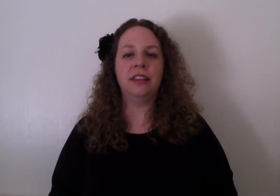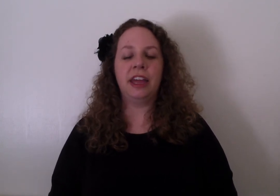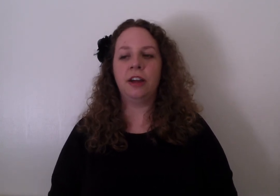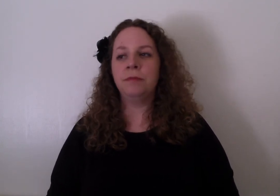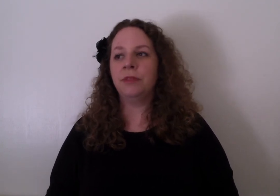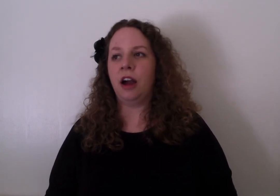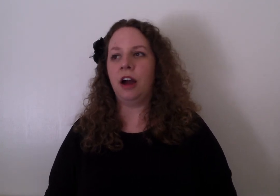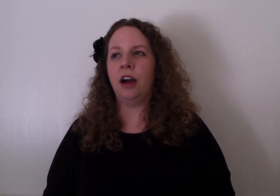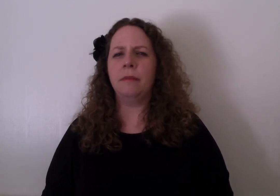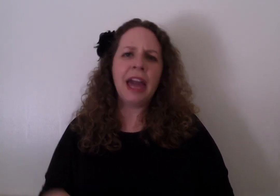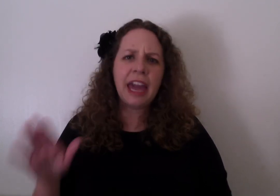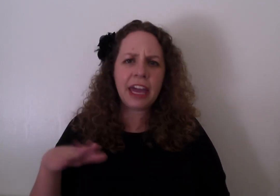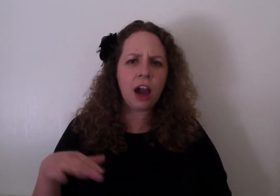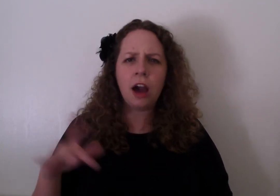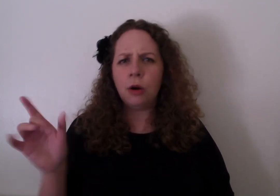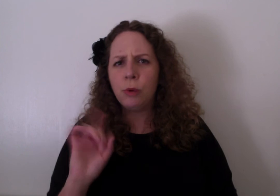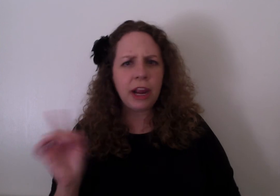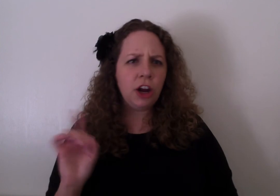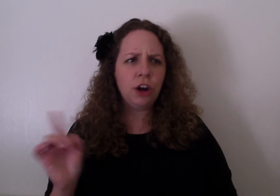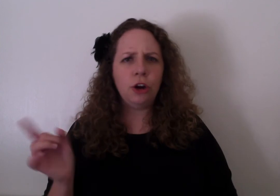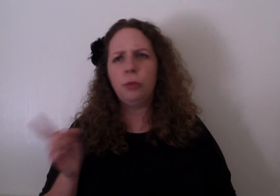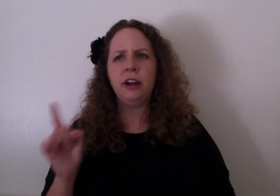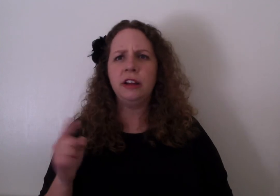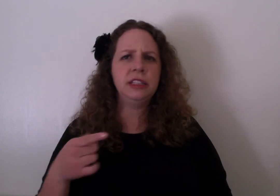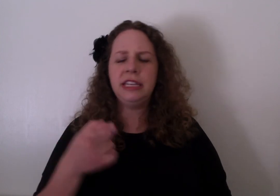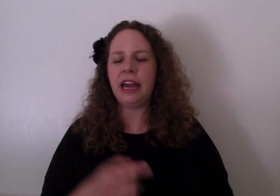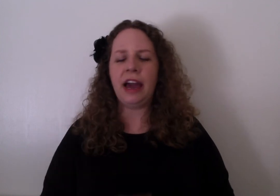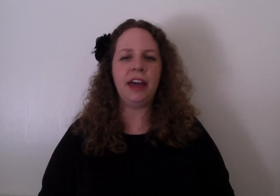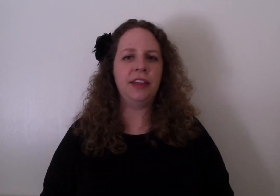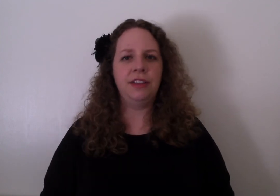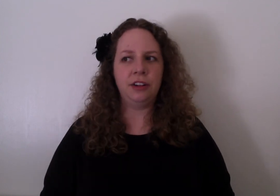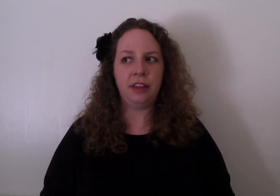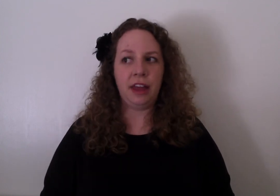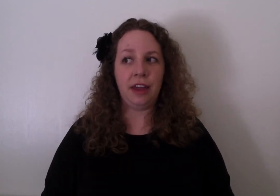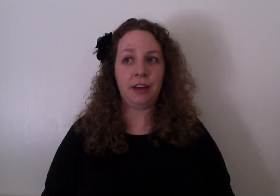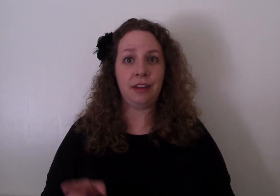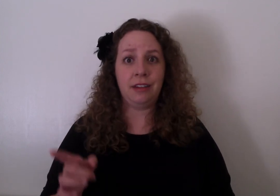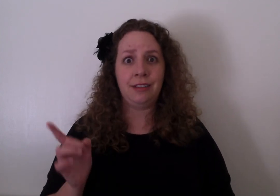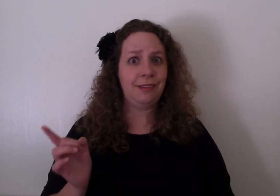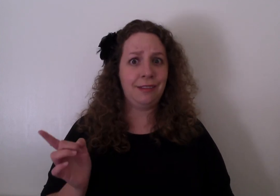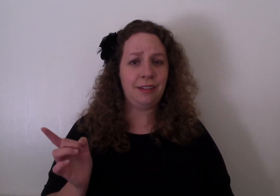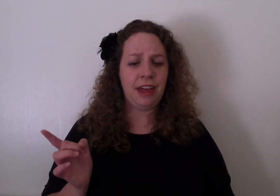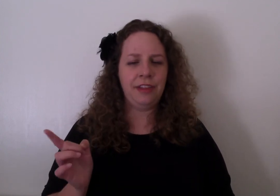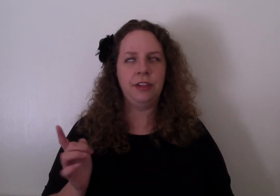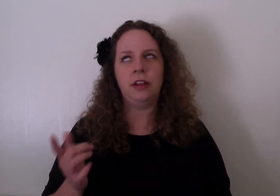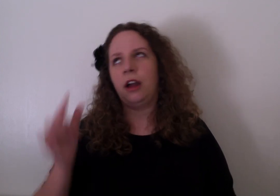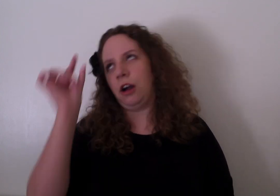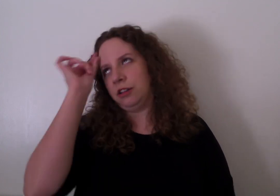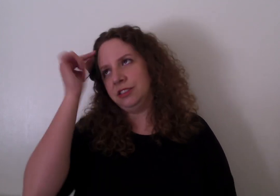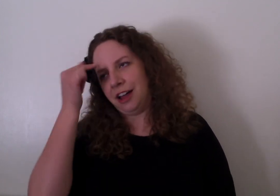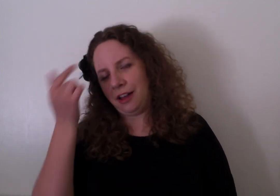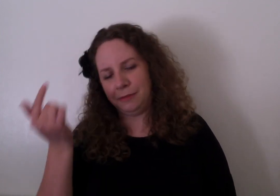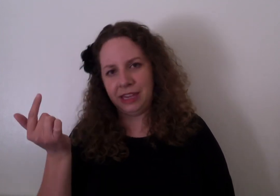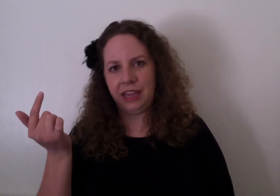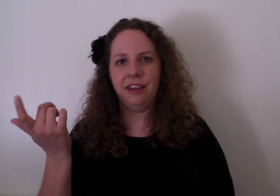like, hey, where is he at? And then they're like, oh, duh me.